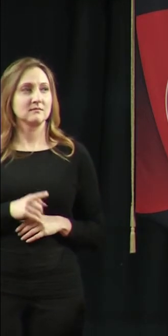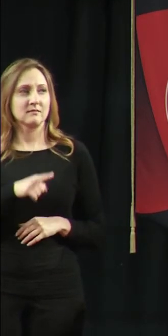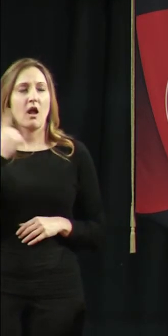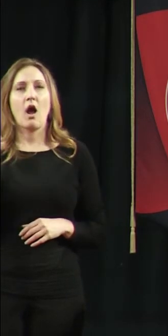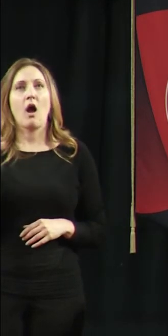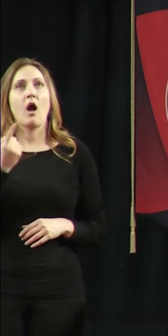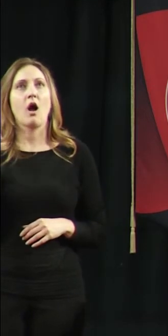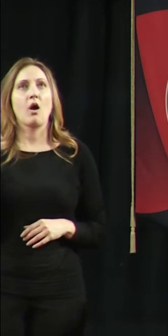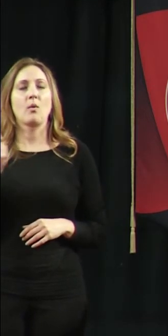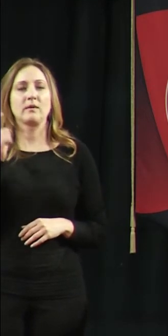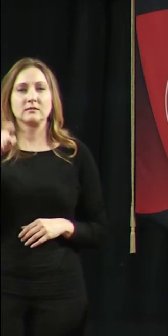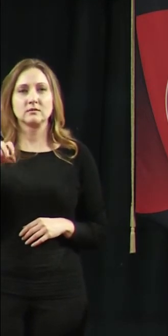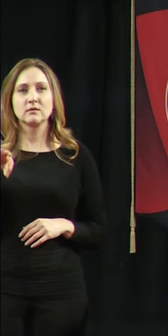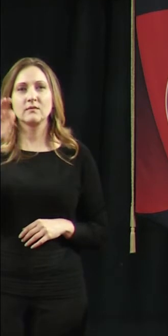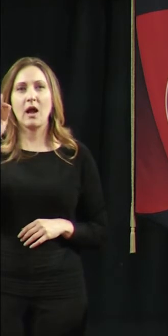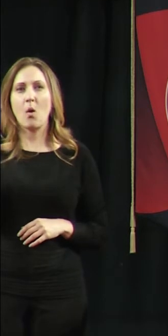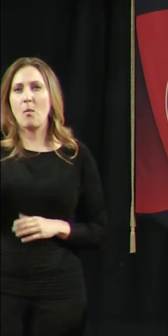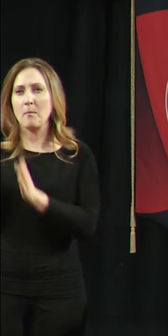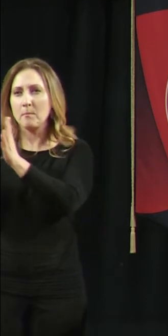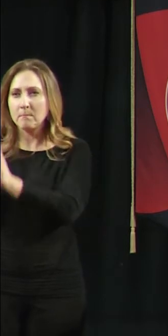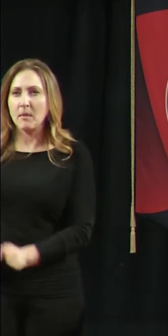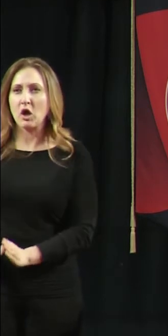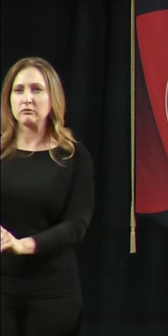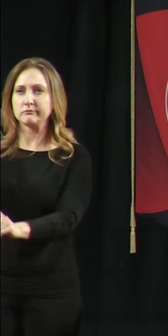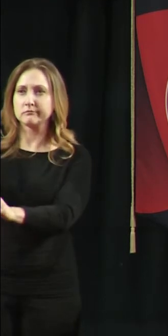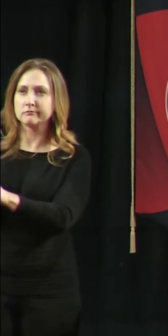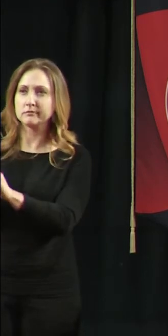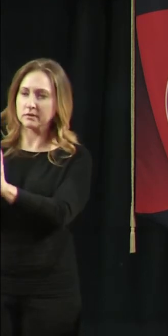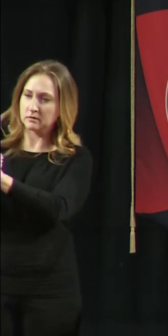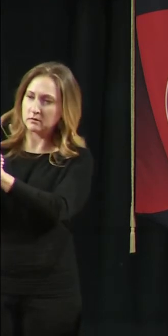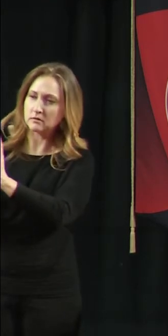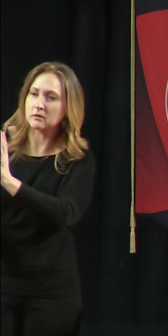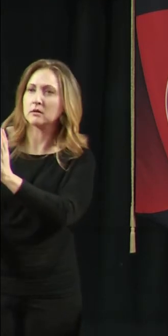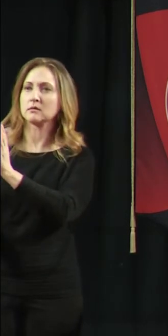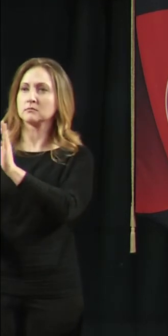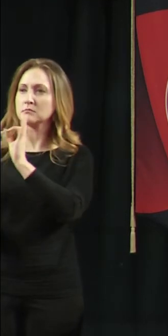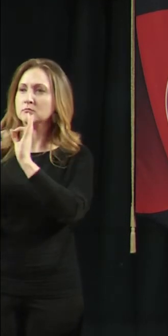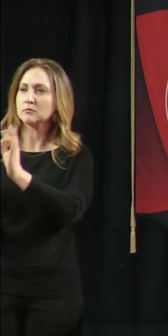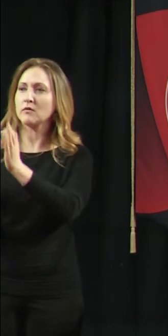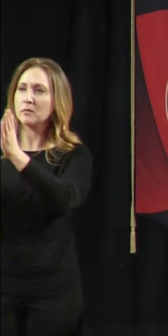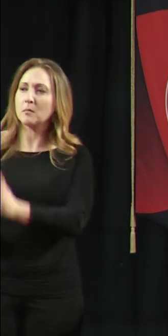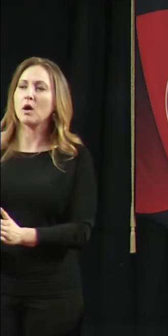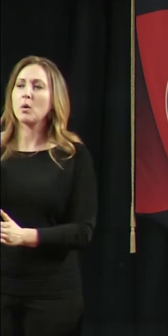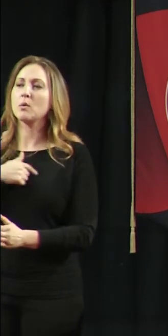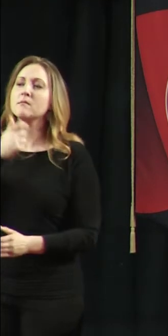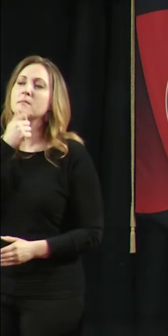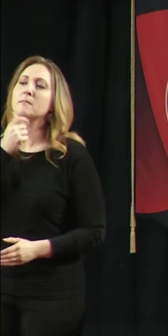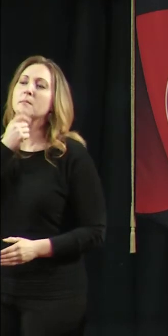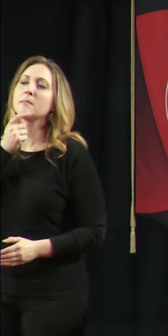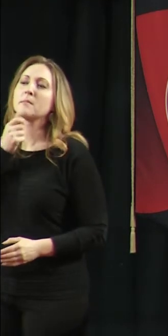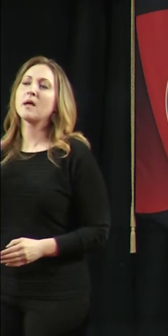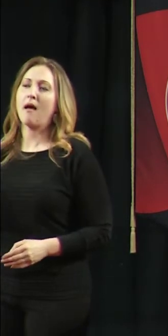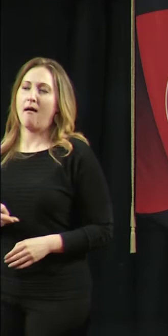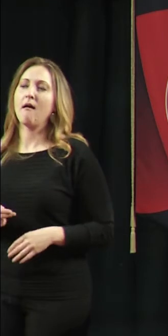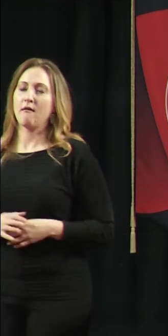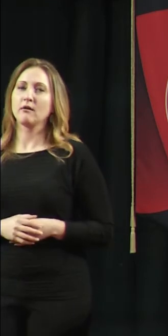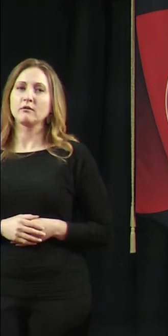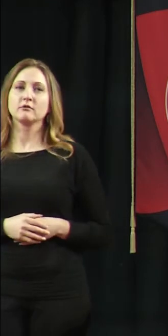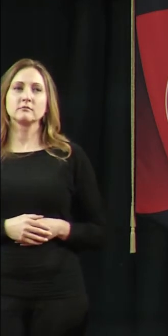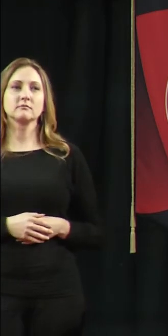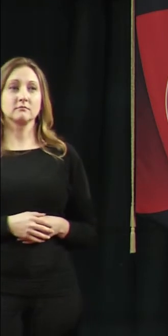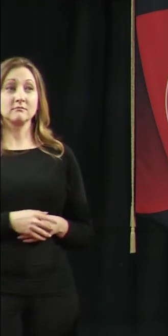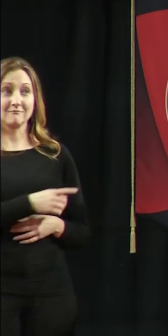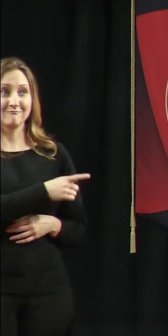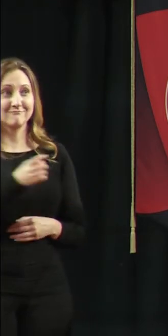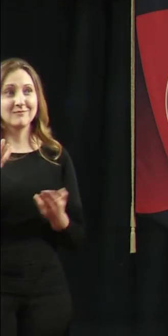always looking for that one talented individual who is the perfect candidate for that next opportunity. And you